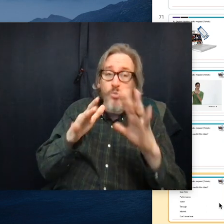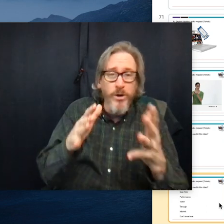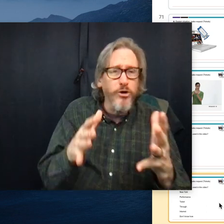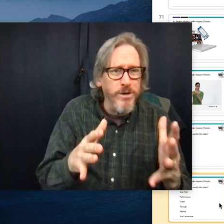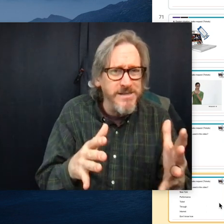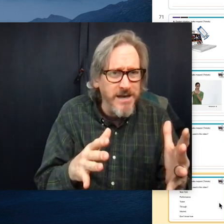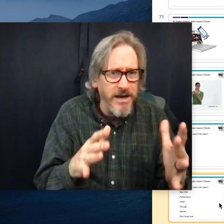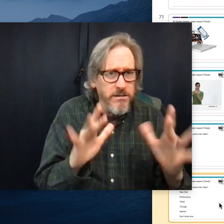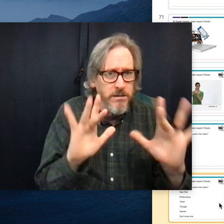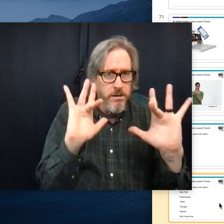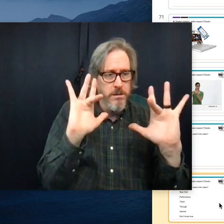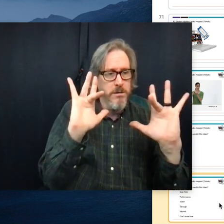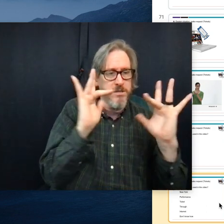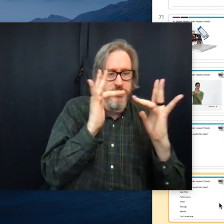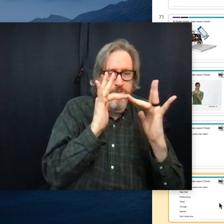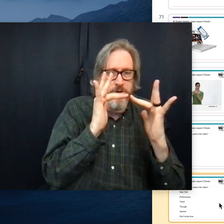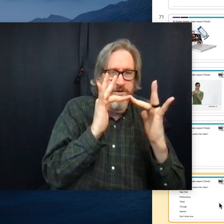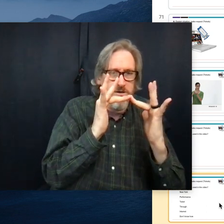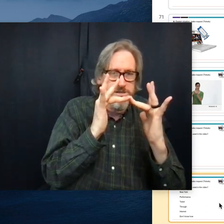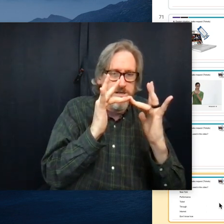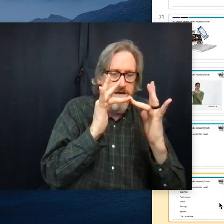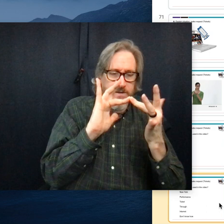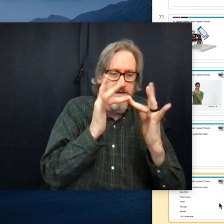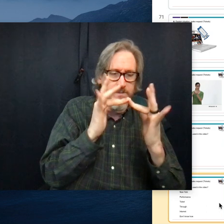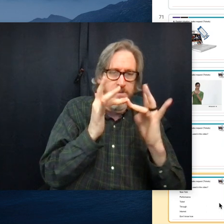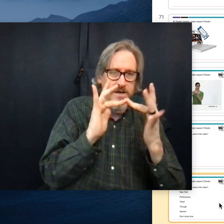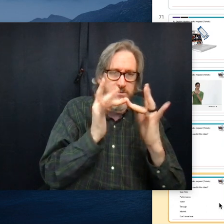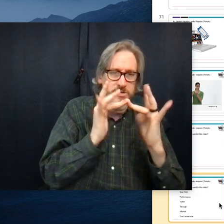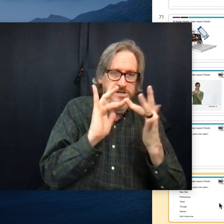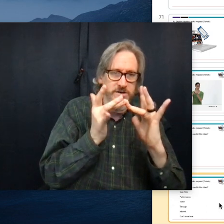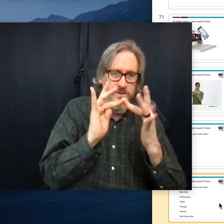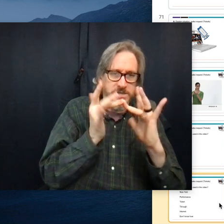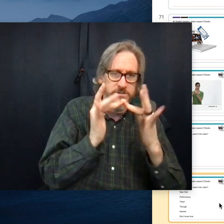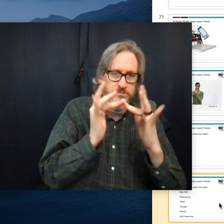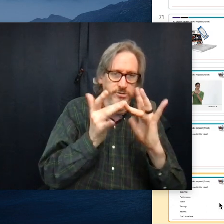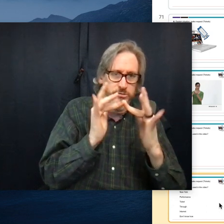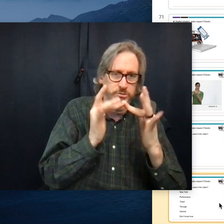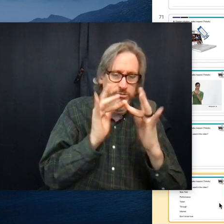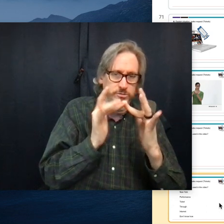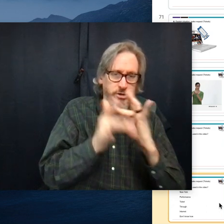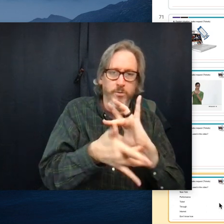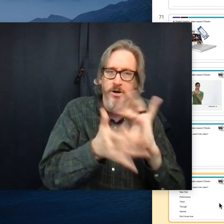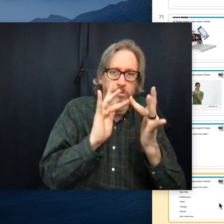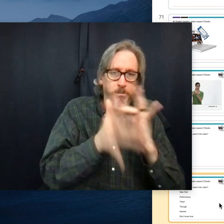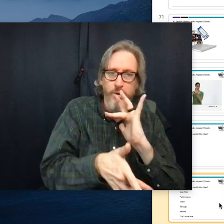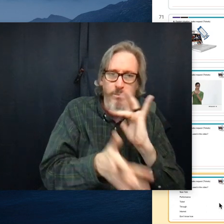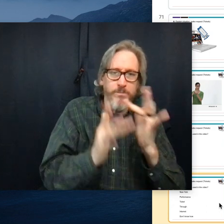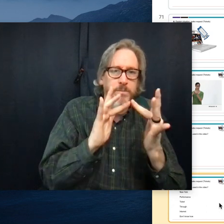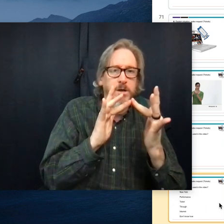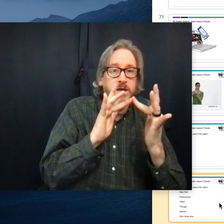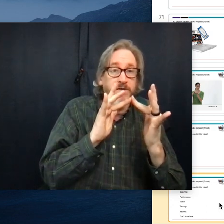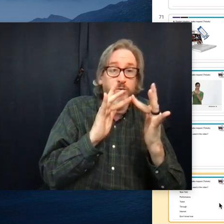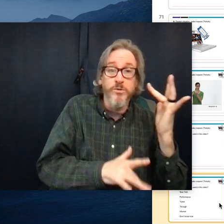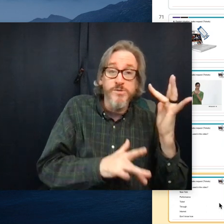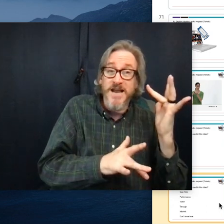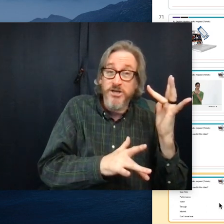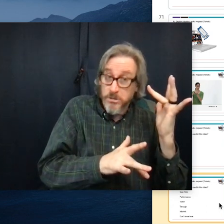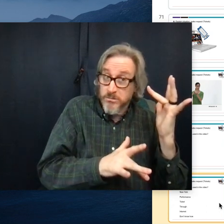Don't be monosyllabic, because that's just boring and people won't want to talk to you, and then that reflects badly on you, and